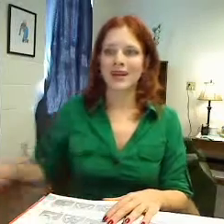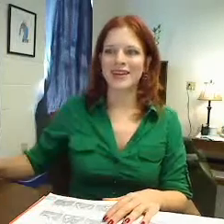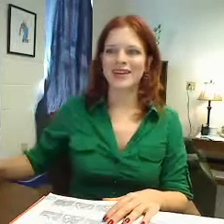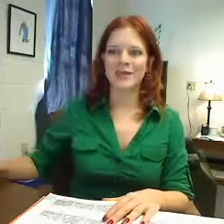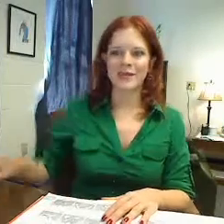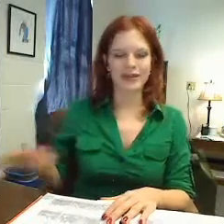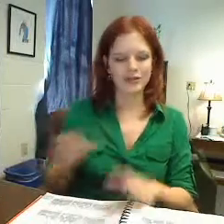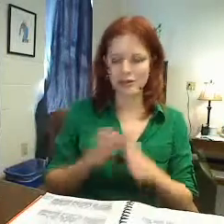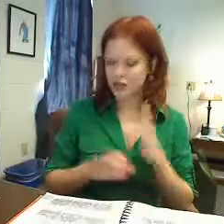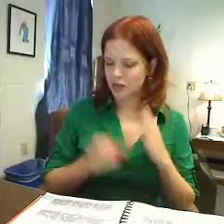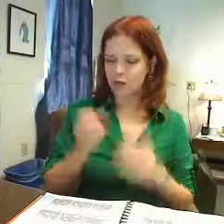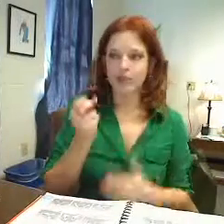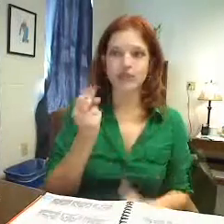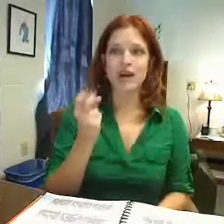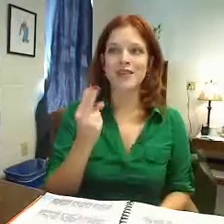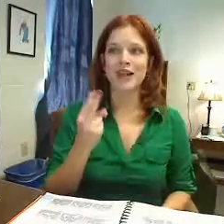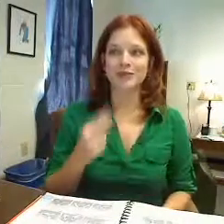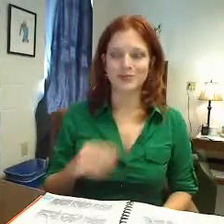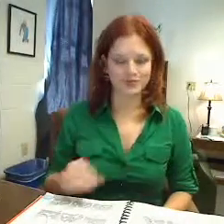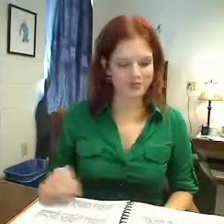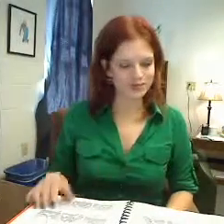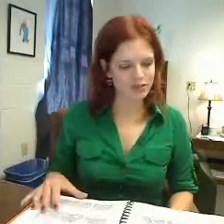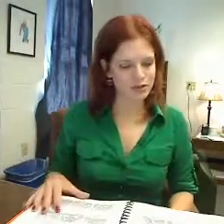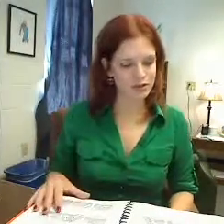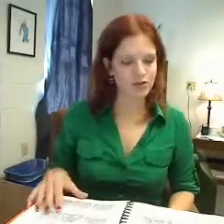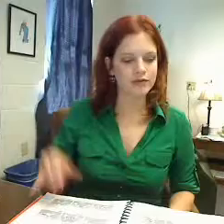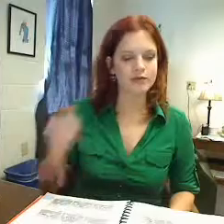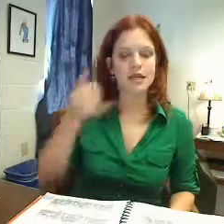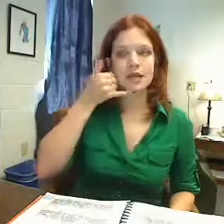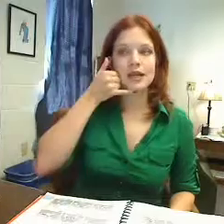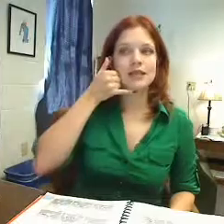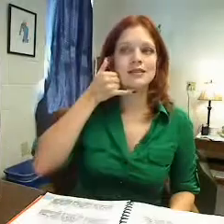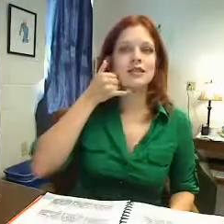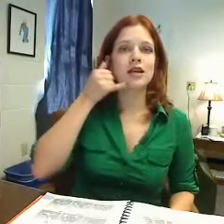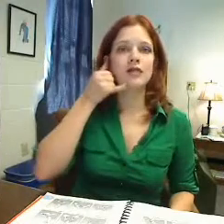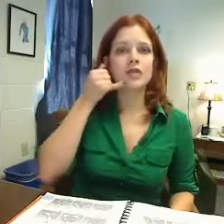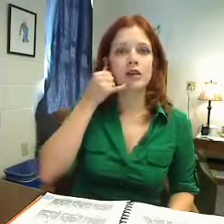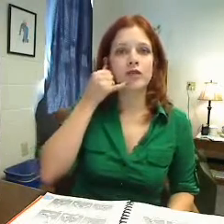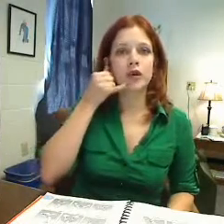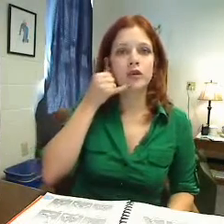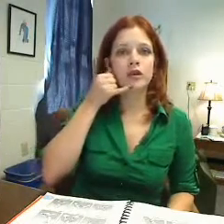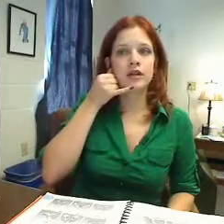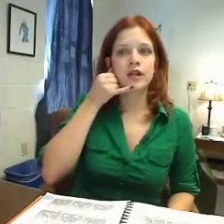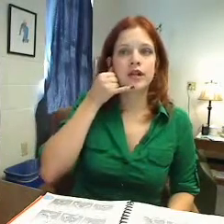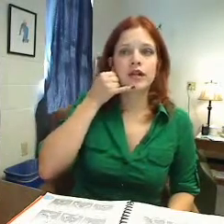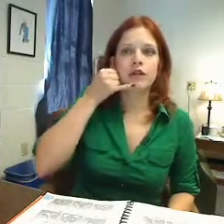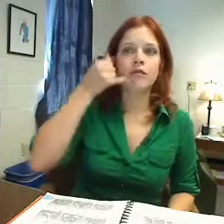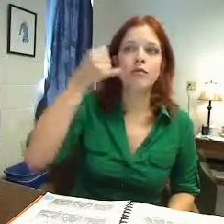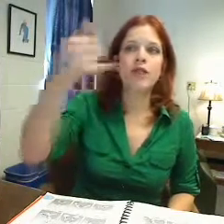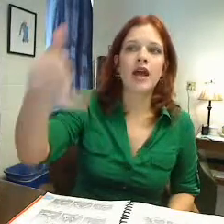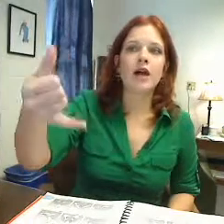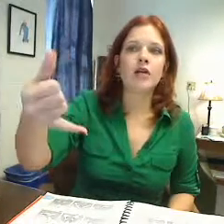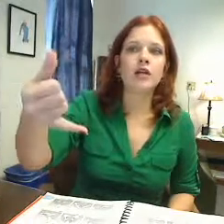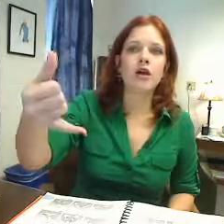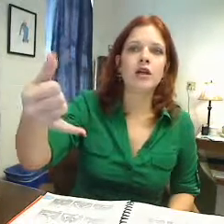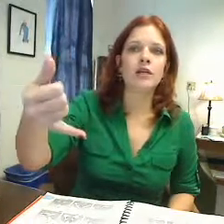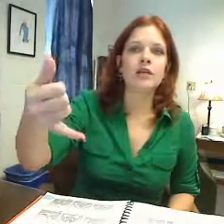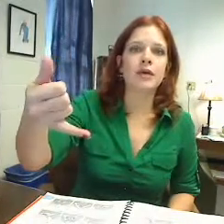Okay, we're going to do chapter 12 now. Chapter 12. This is the sign for telephone, and if you move it out, you're calling